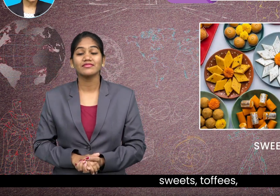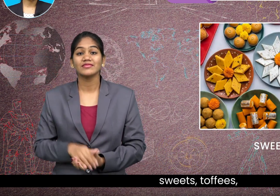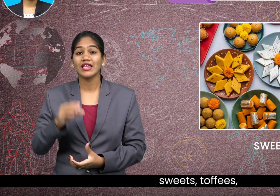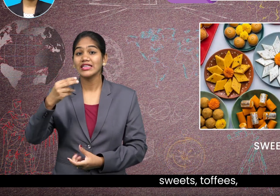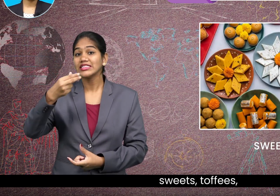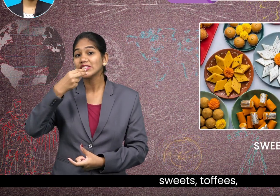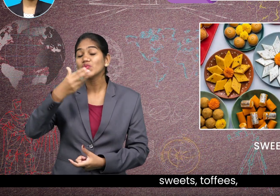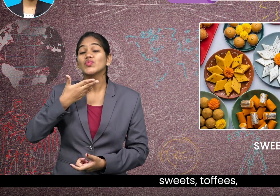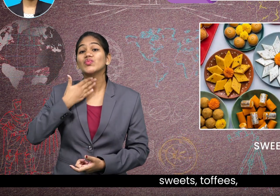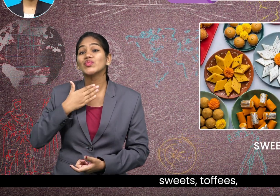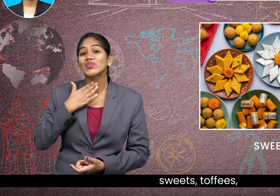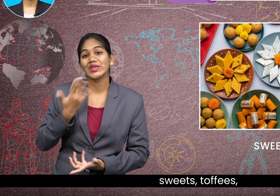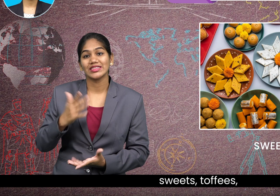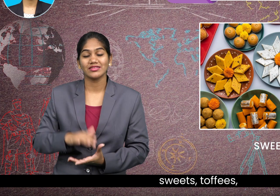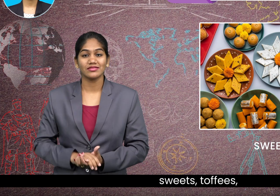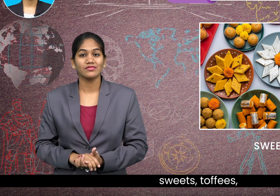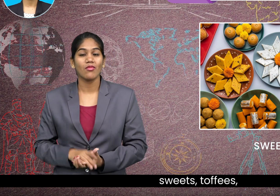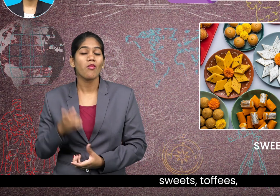sweets,